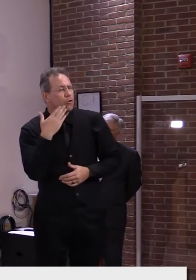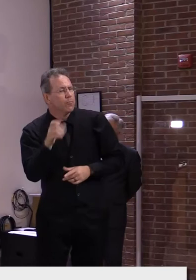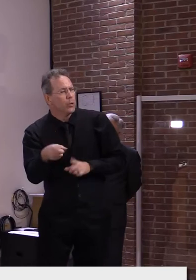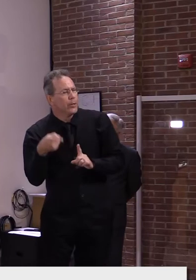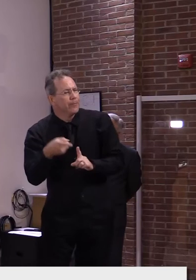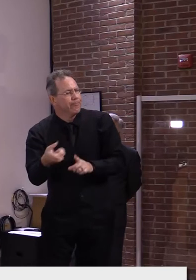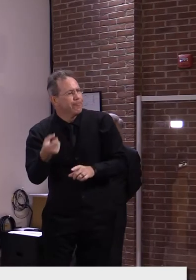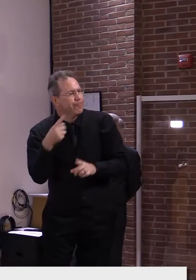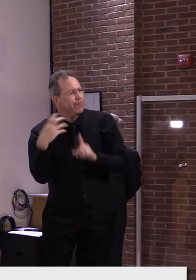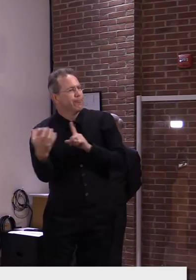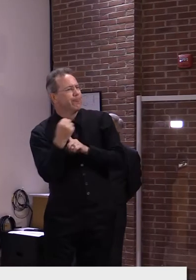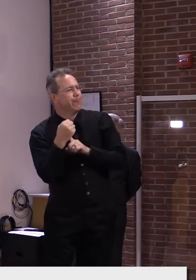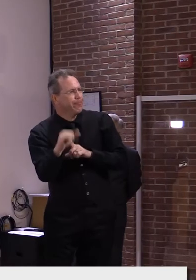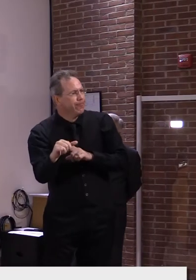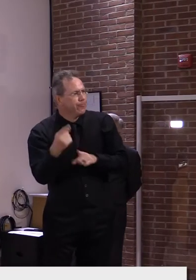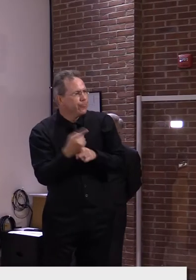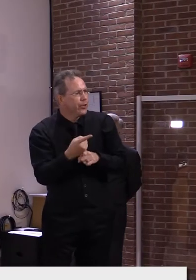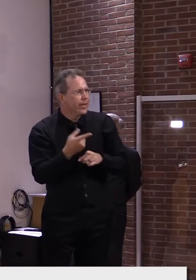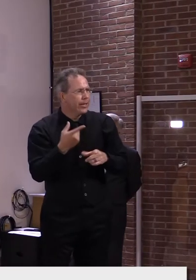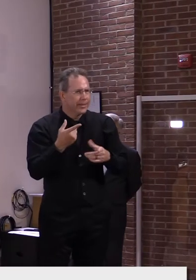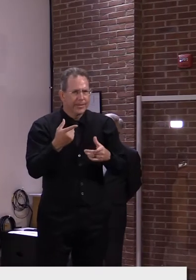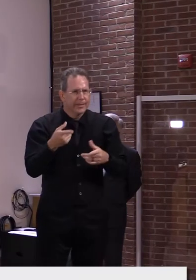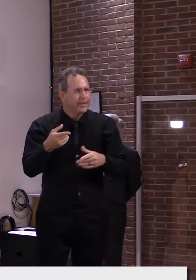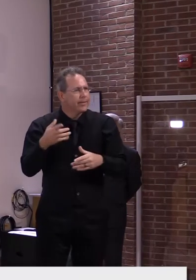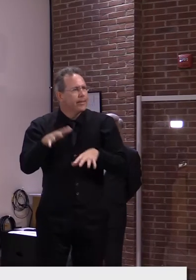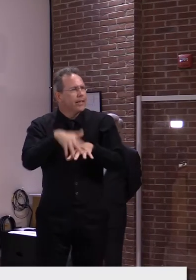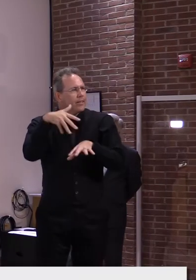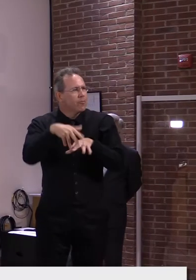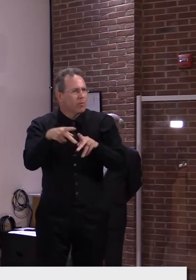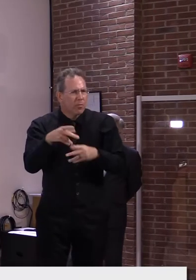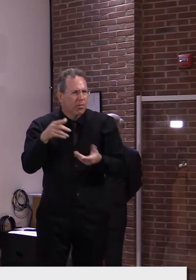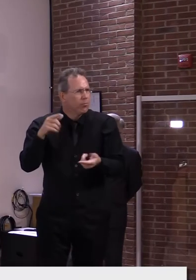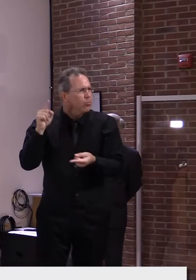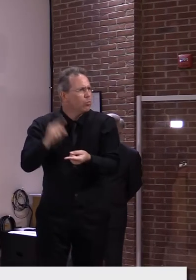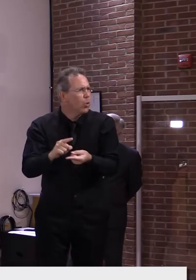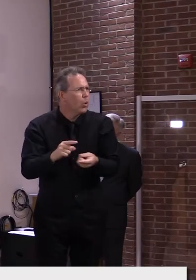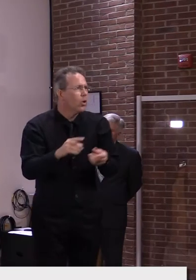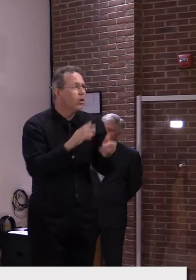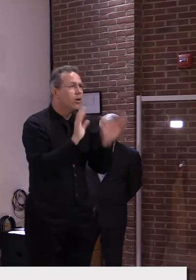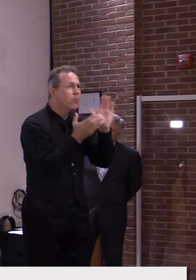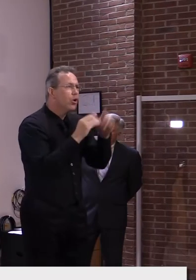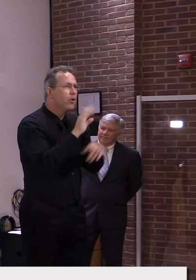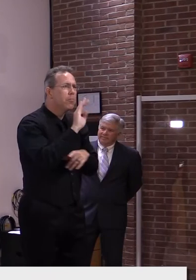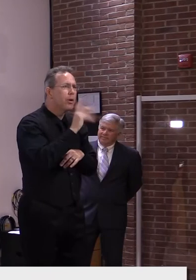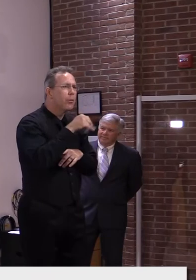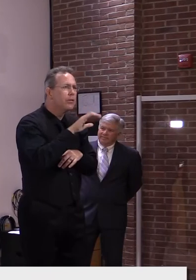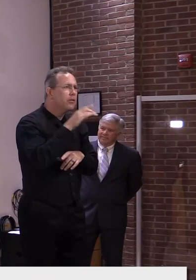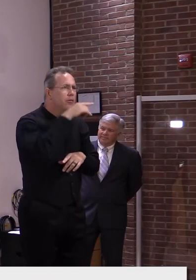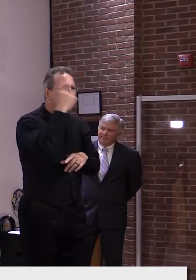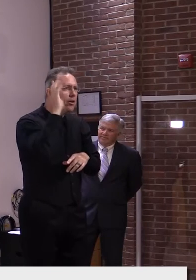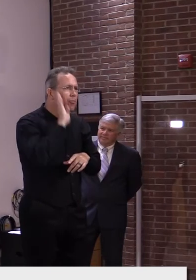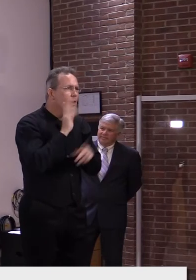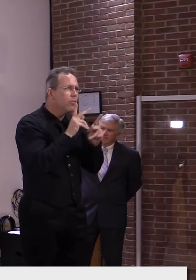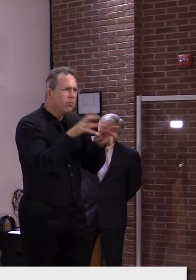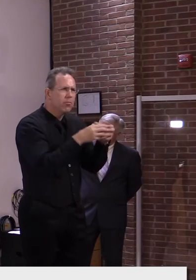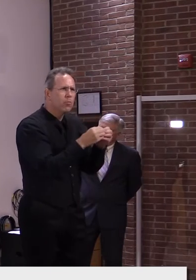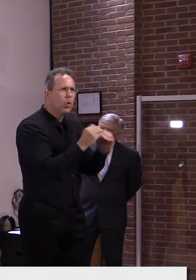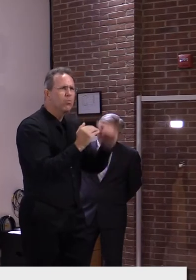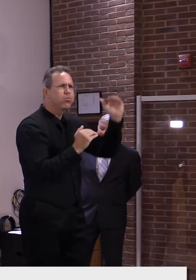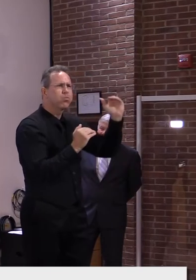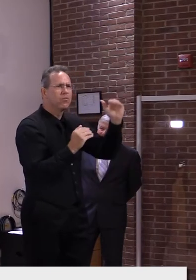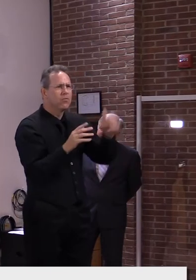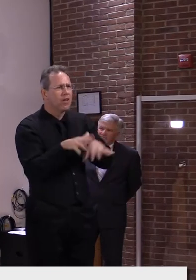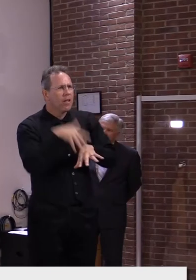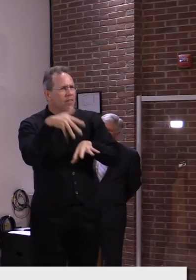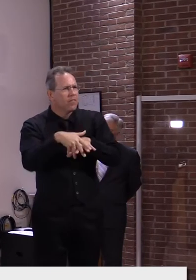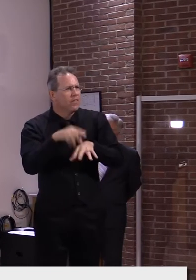between vaccination rates has gone from somewhere in the 13 to 14% range, down to 5%. And